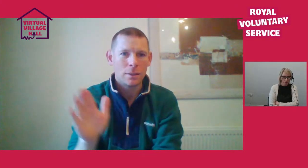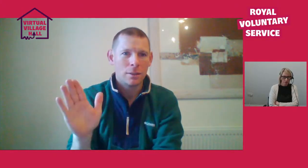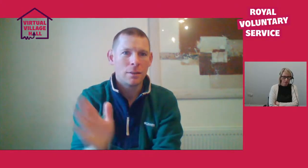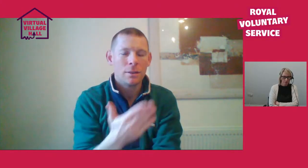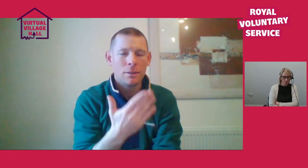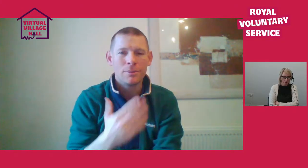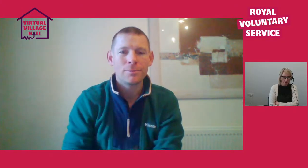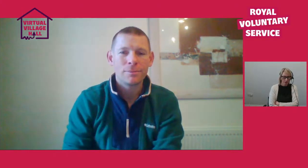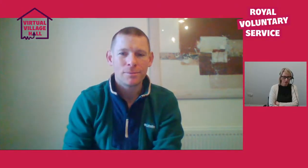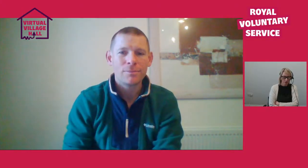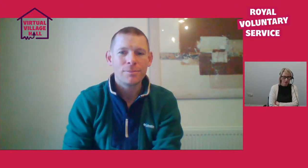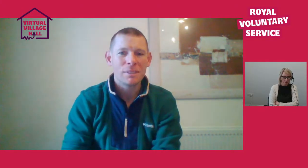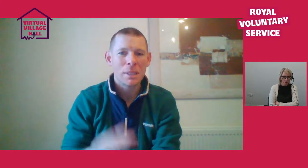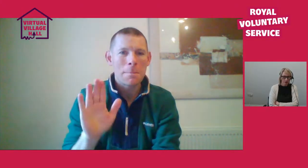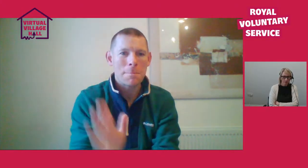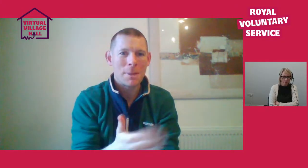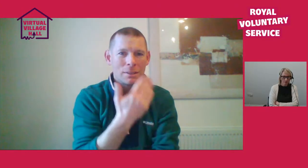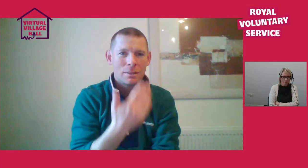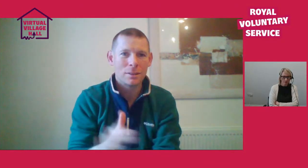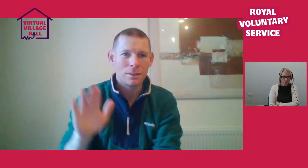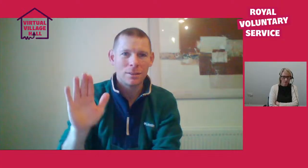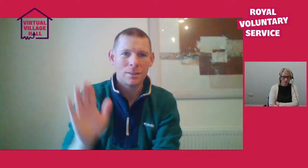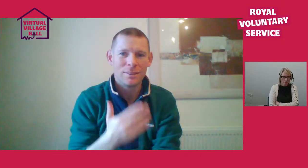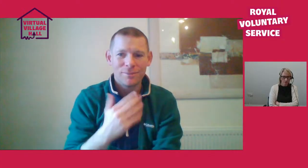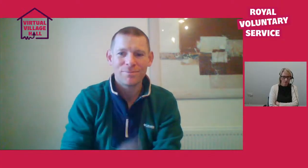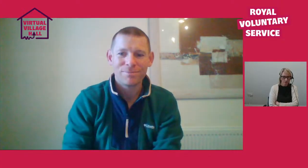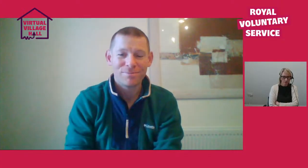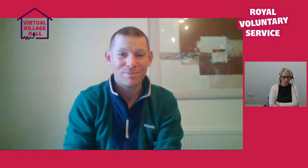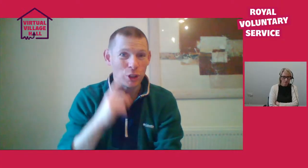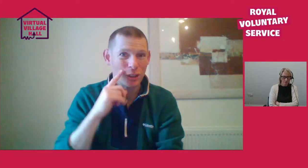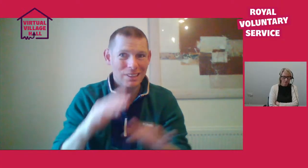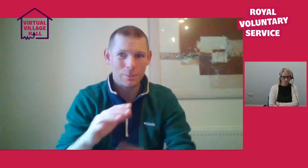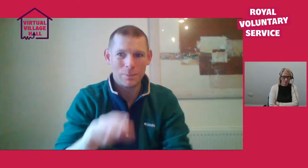hand shape is different. That's how we sign paddle.